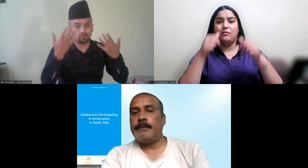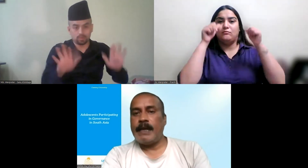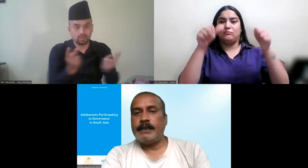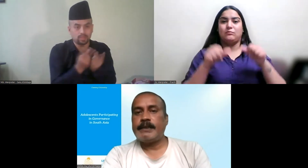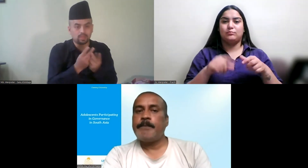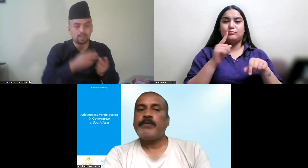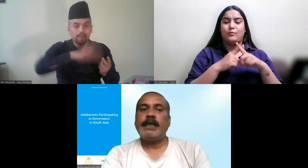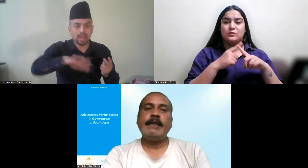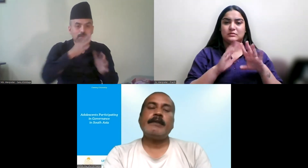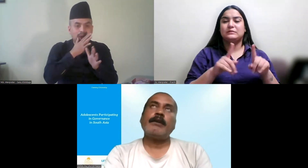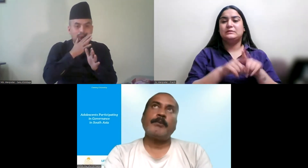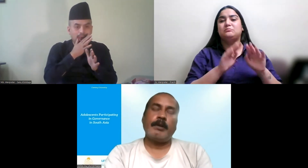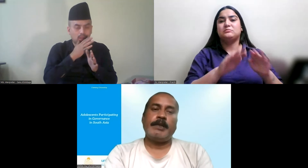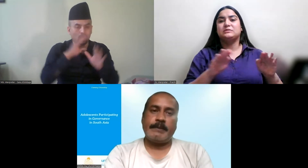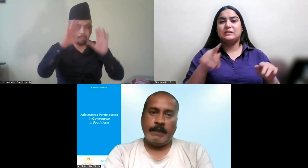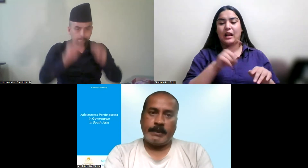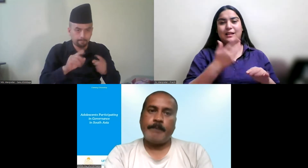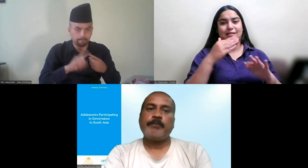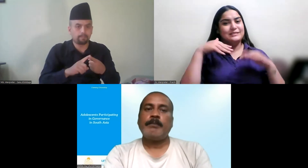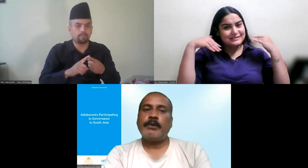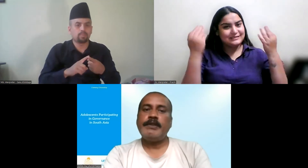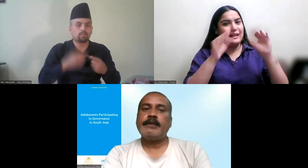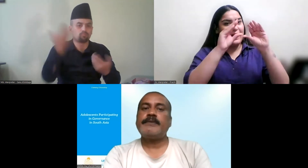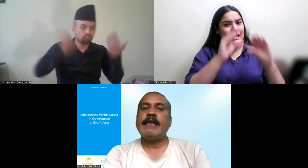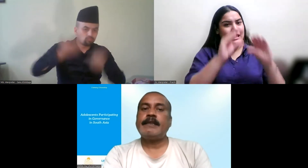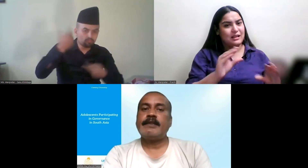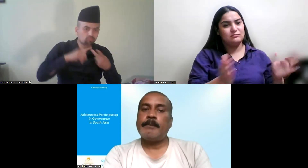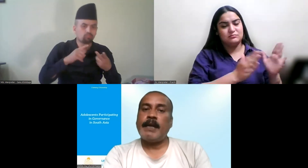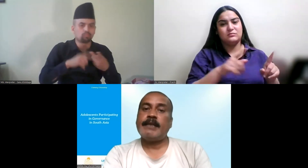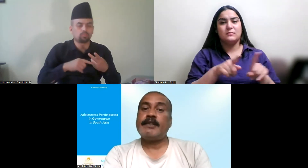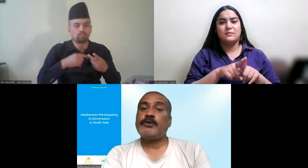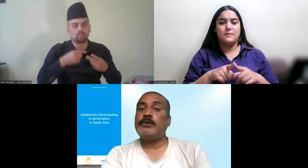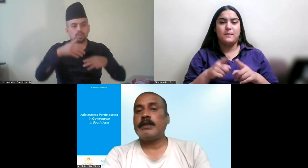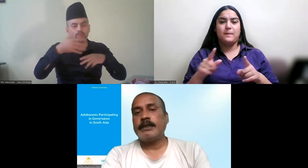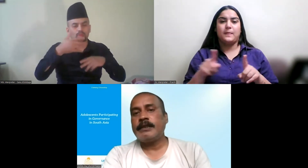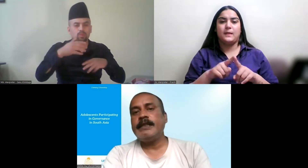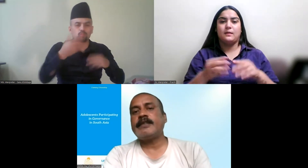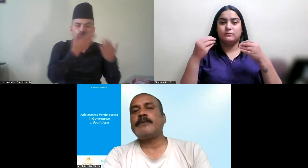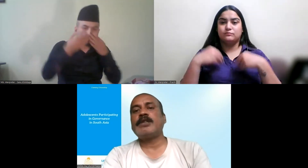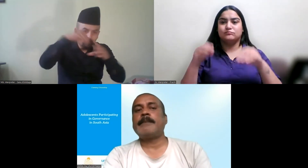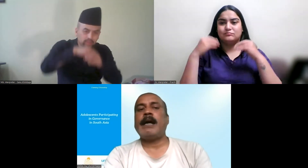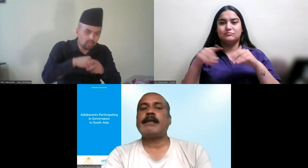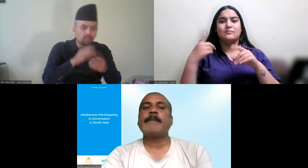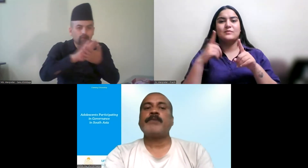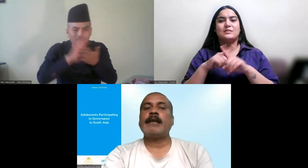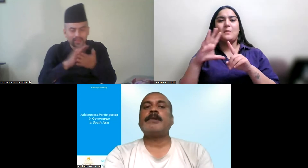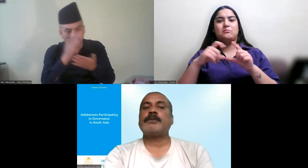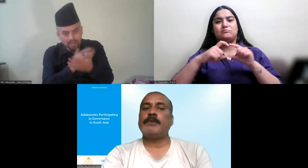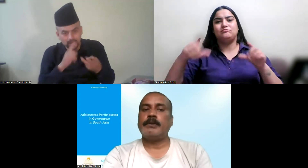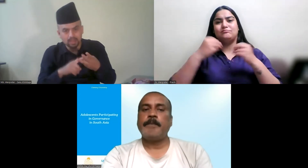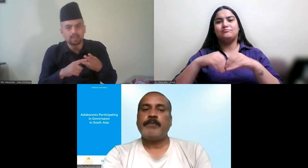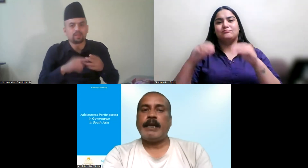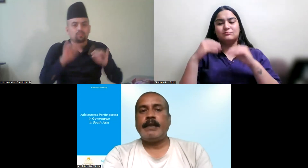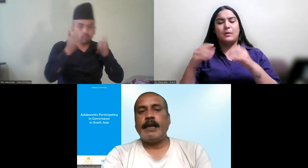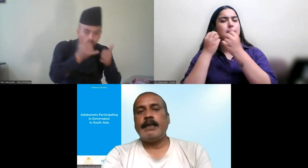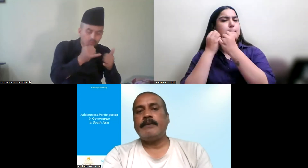of child marriage, ending corporal punishment, provision of sanitary supplies at schools, creation of children parks, and much